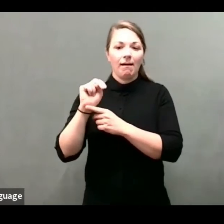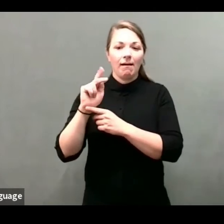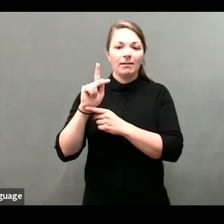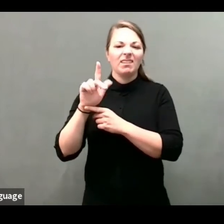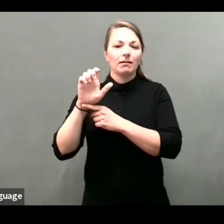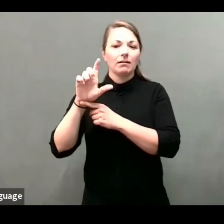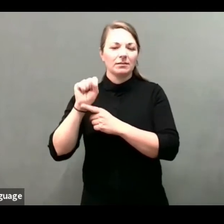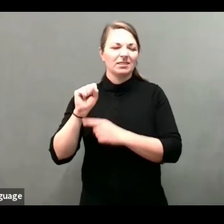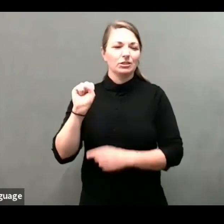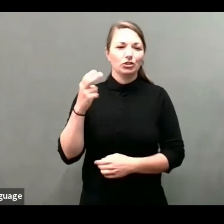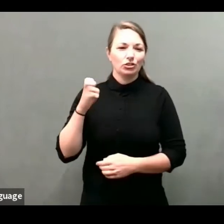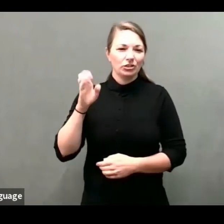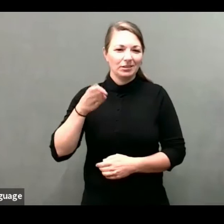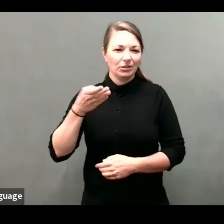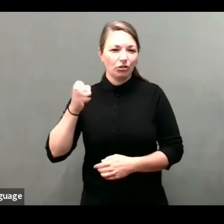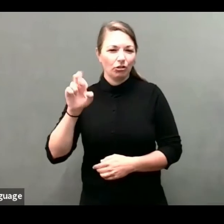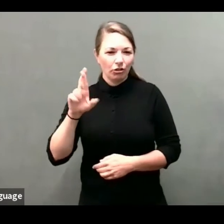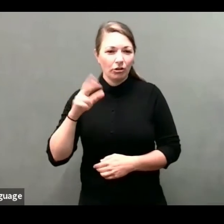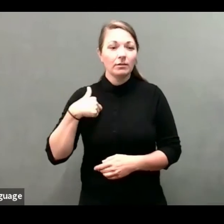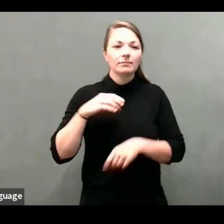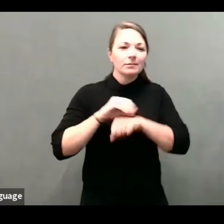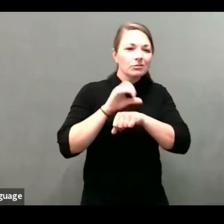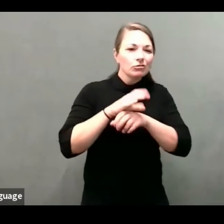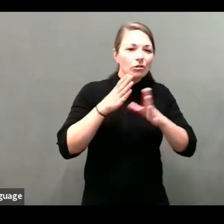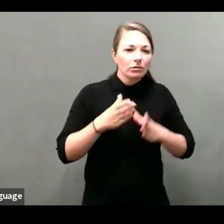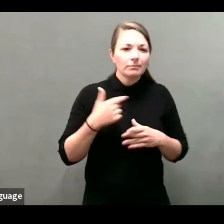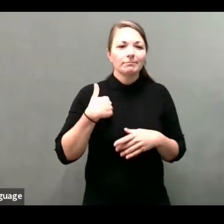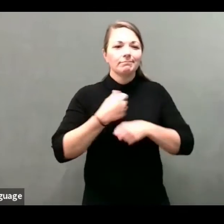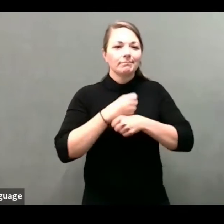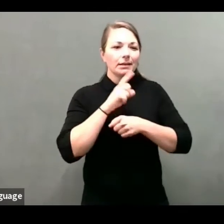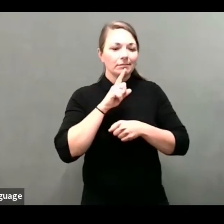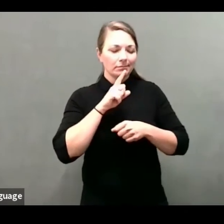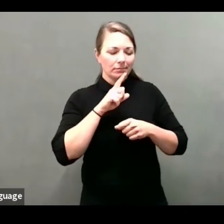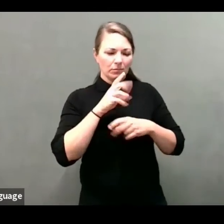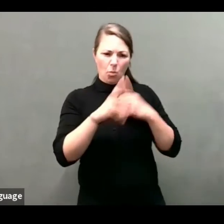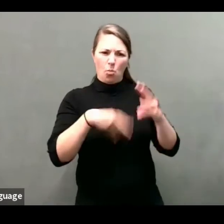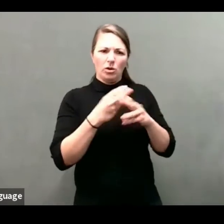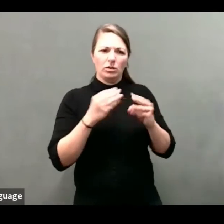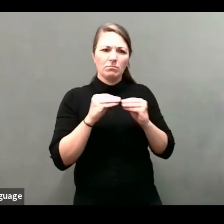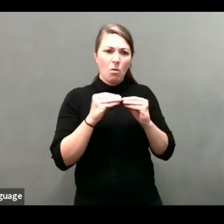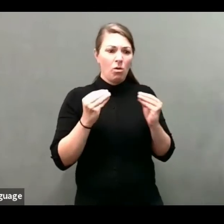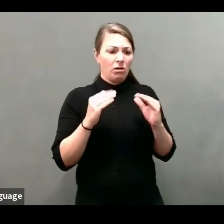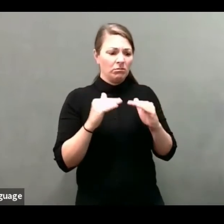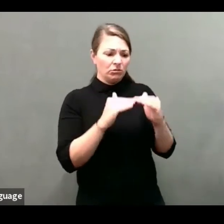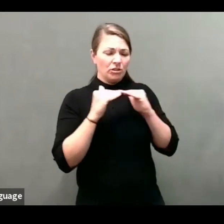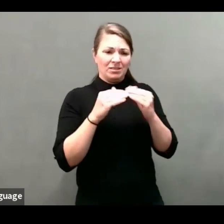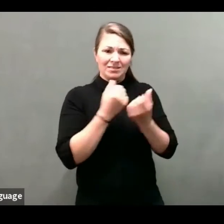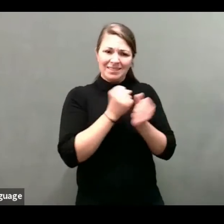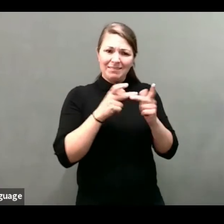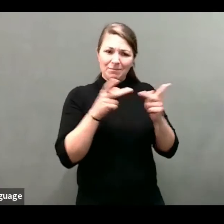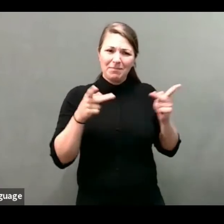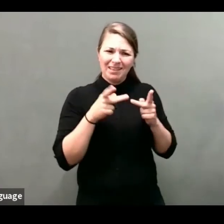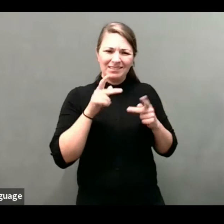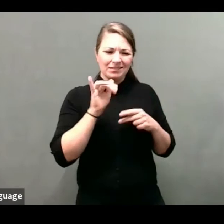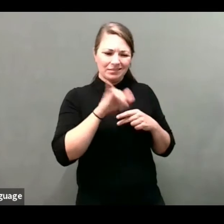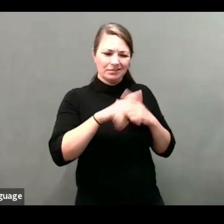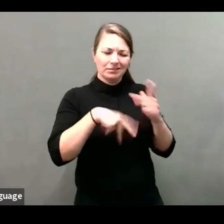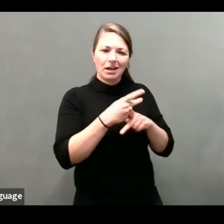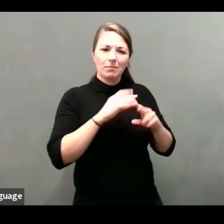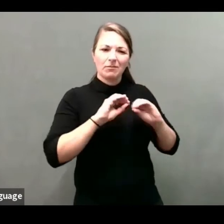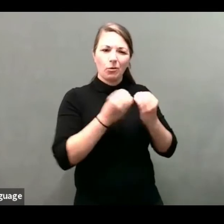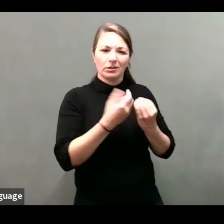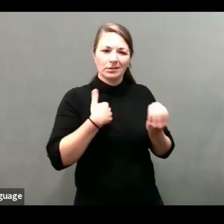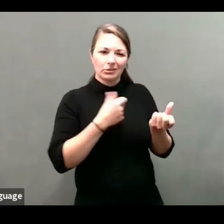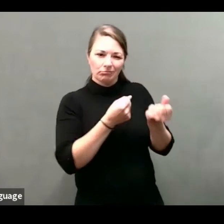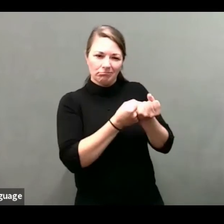And I'm a consultant that works with organizations that are making the world a more just and safer place for all of us. I've been working with survivors of